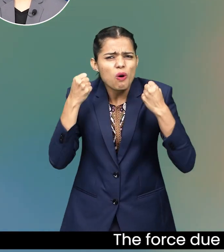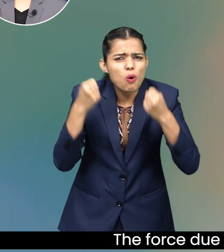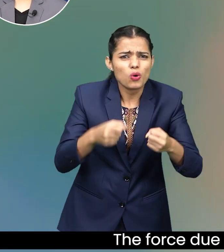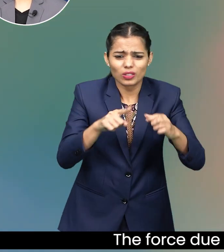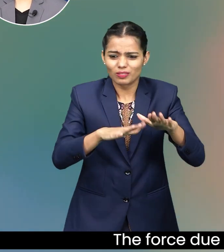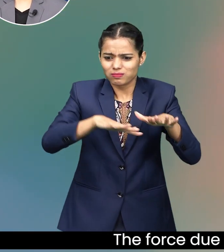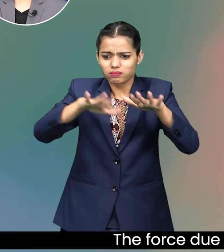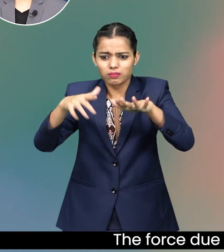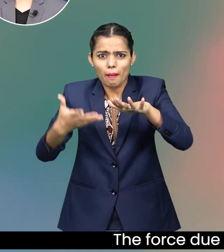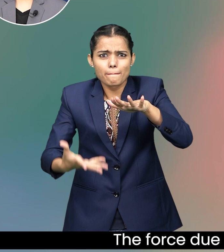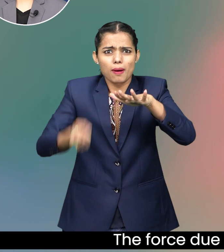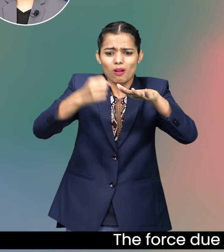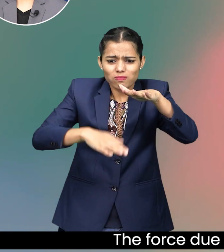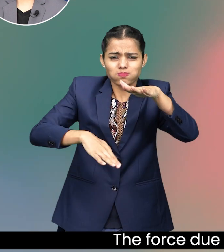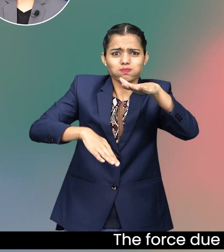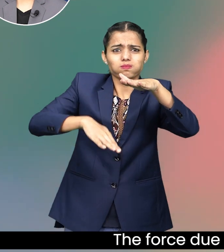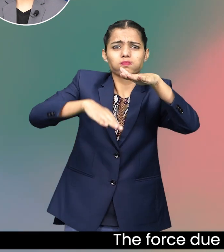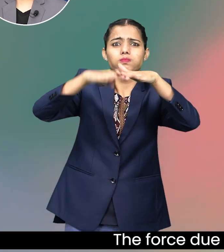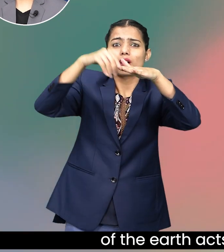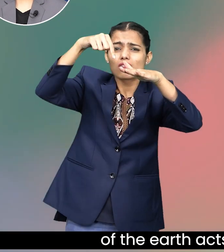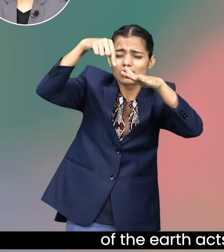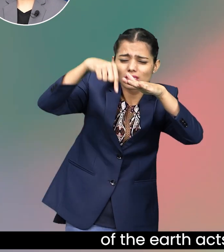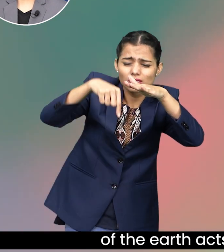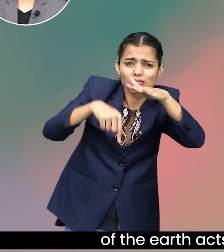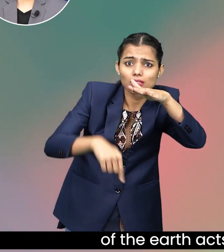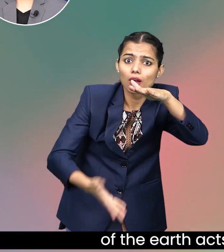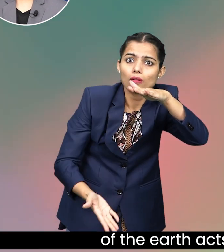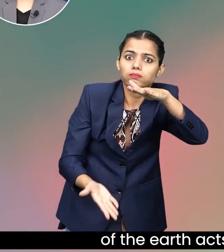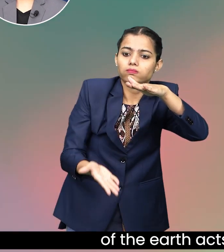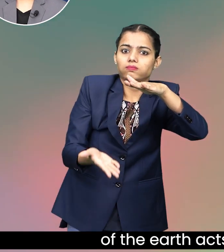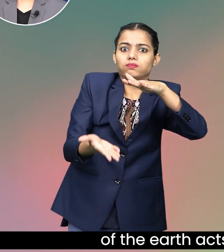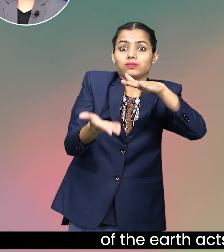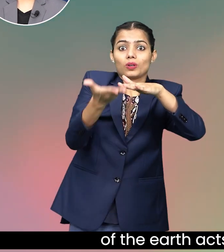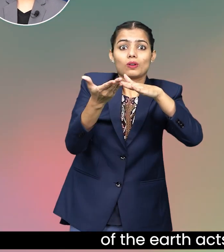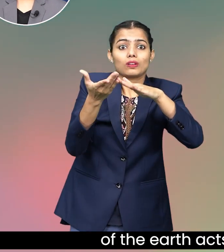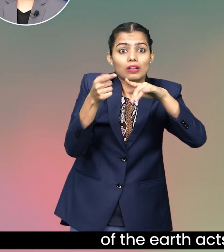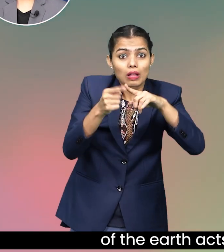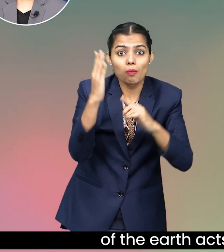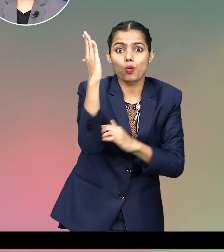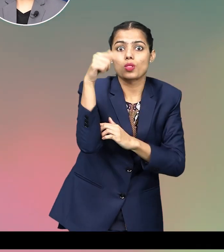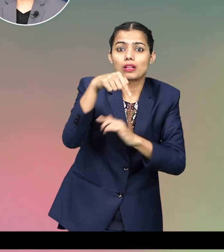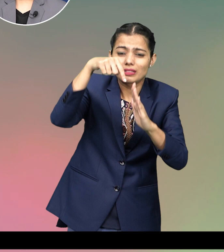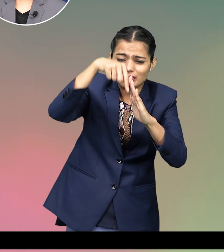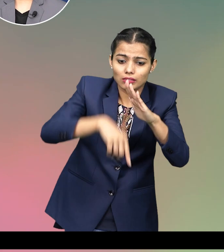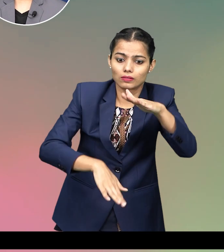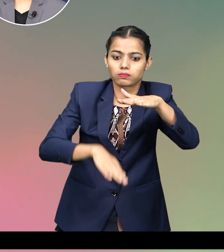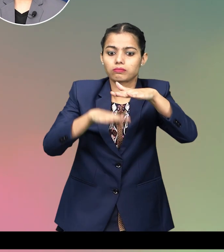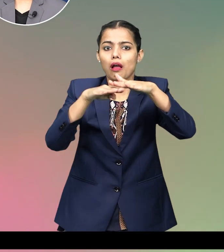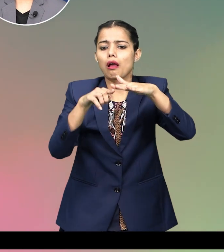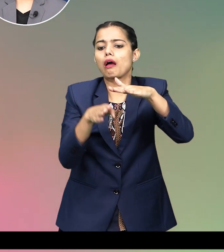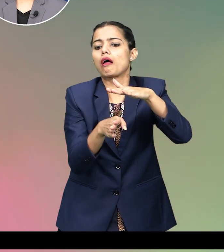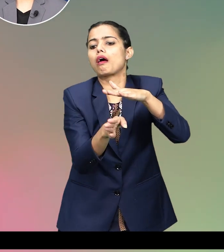the force due to the gravitational attraction of the earth acts on the bottle in the downward direction direction